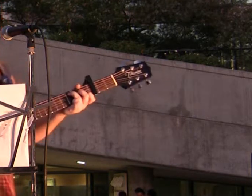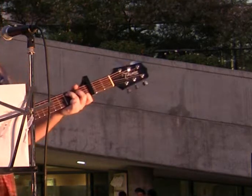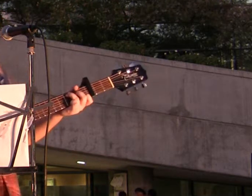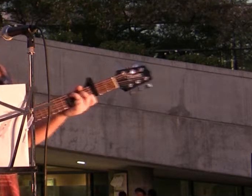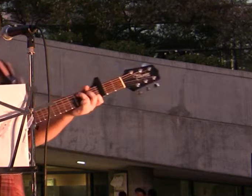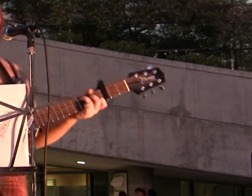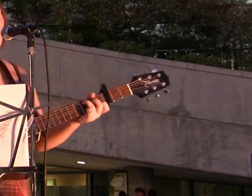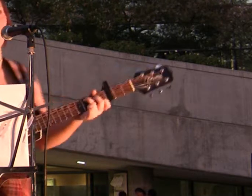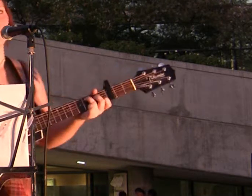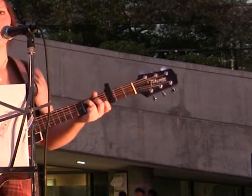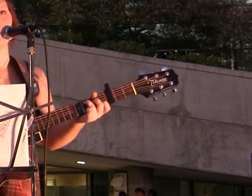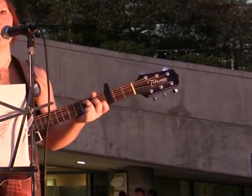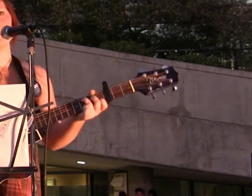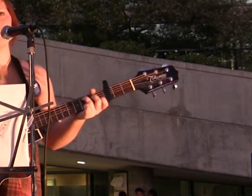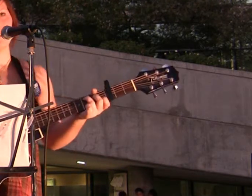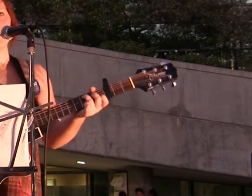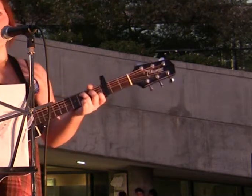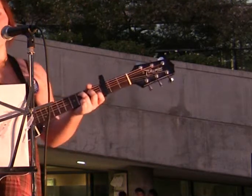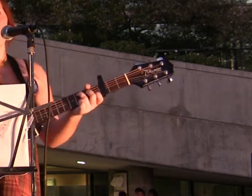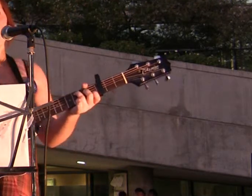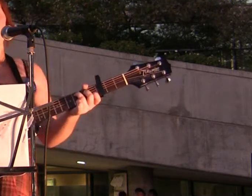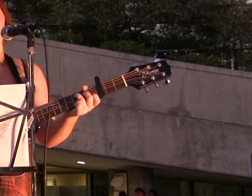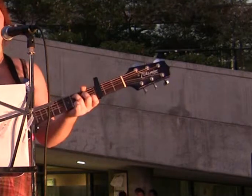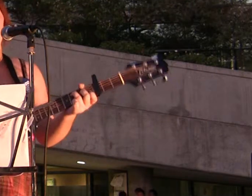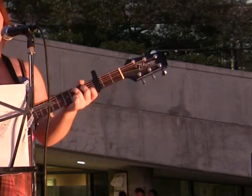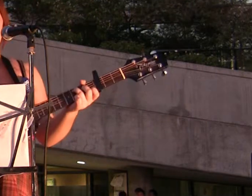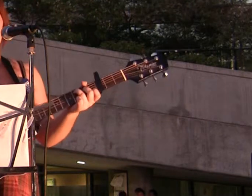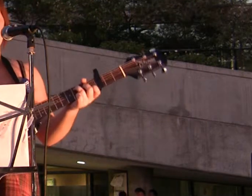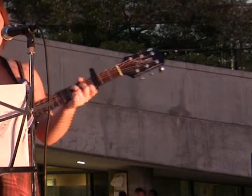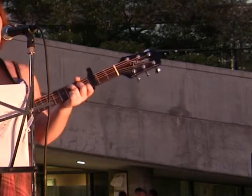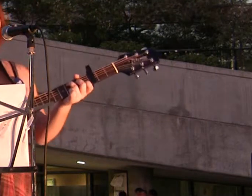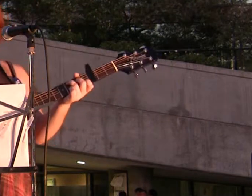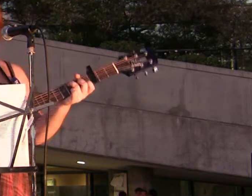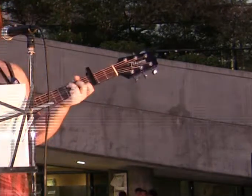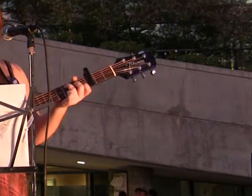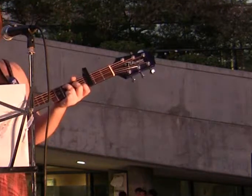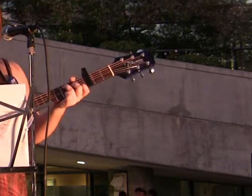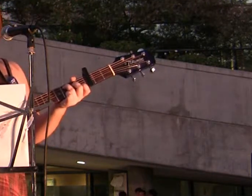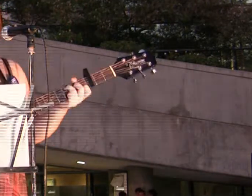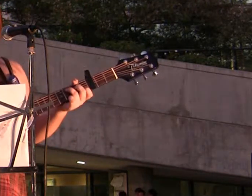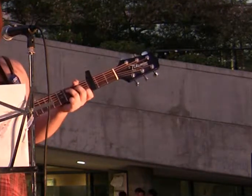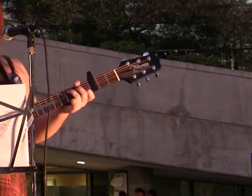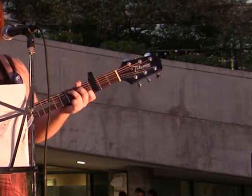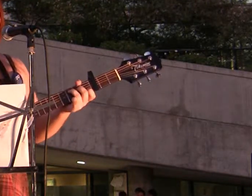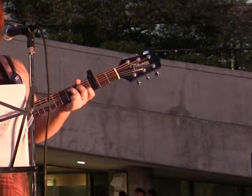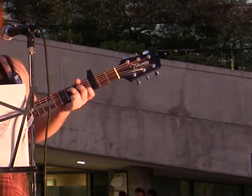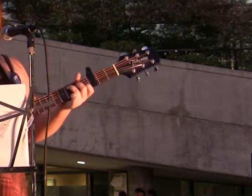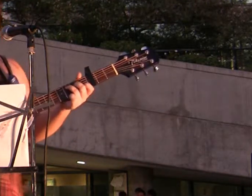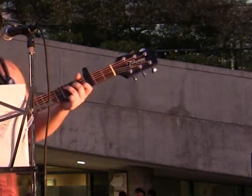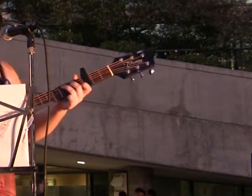back love and bringing equality back to